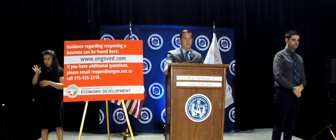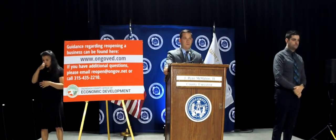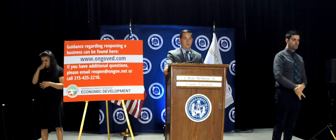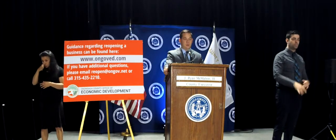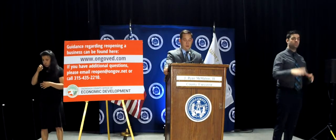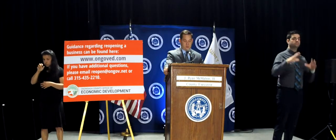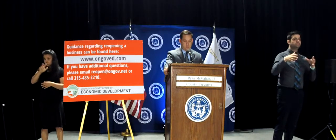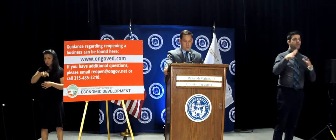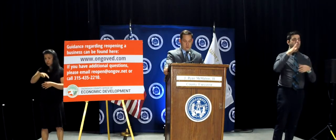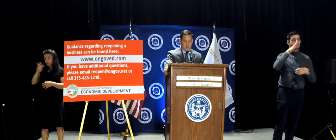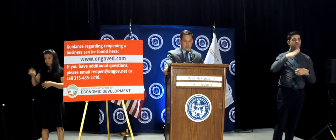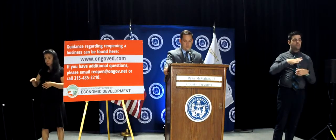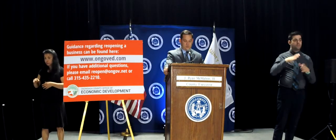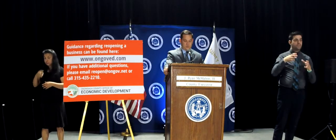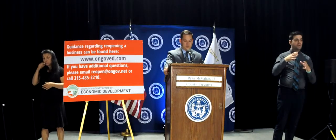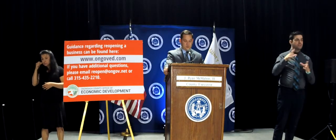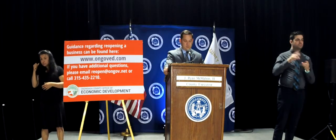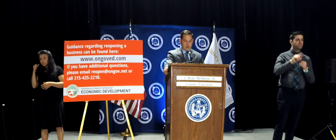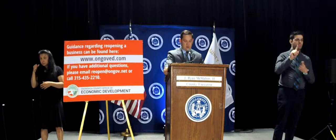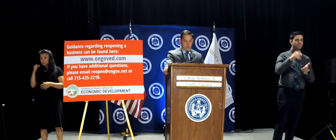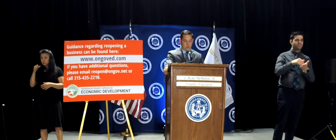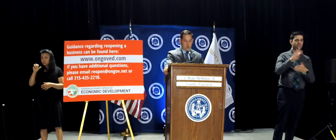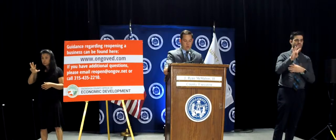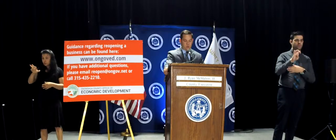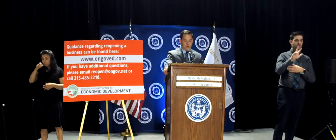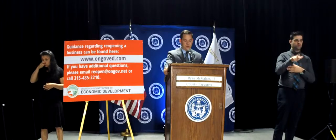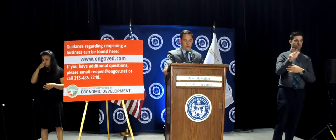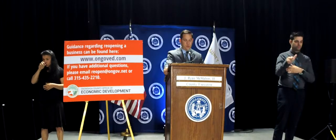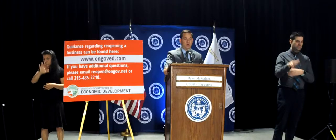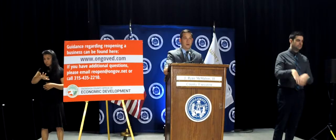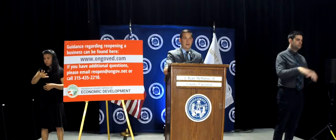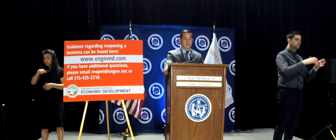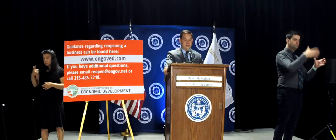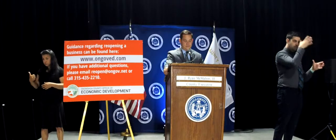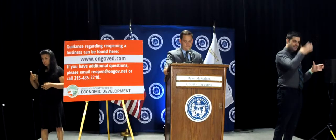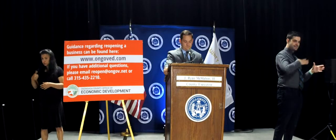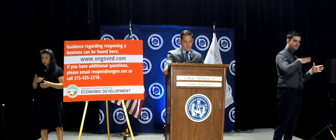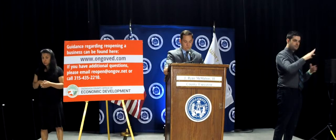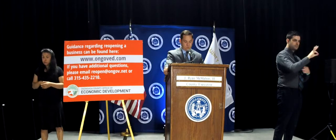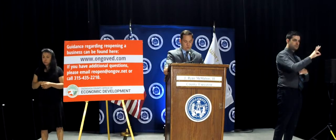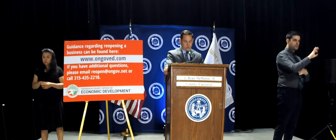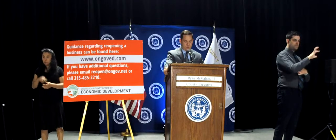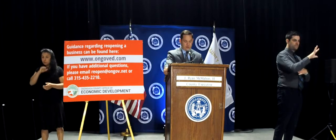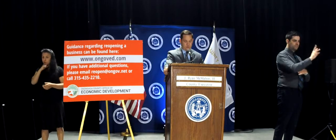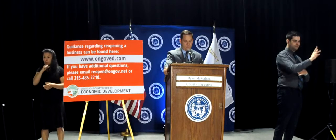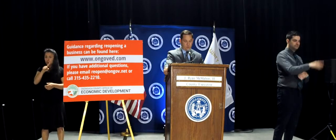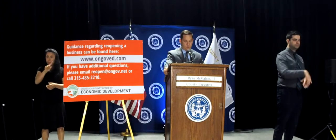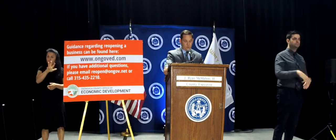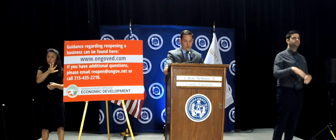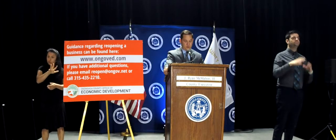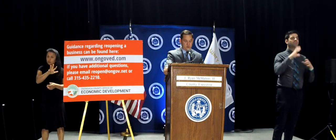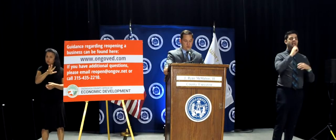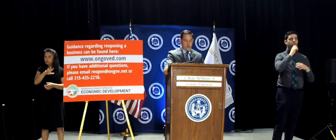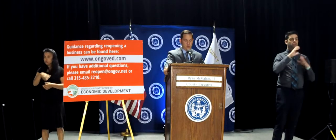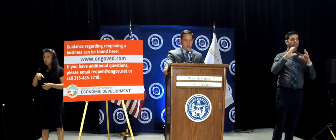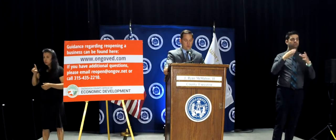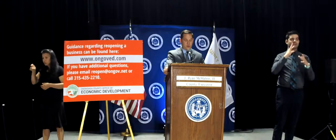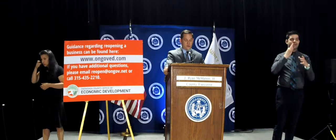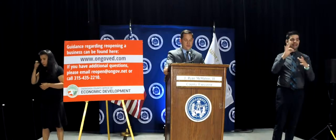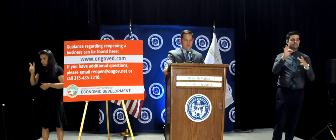1,433 have been female, 956 male, 122 under 19, 394 in their